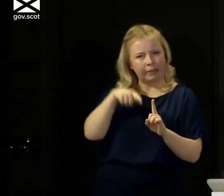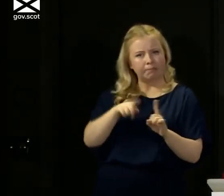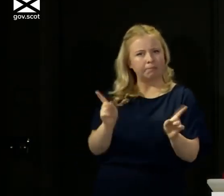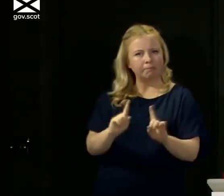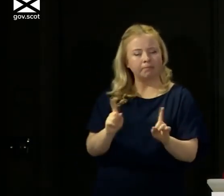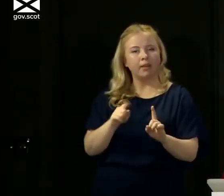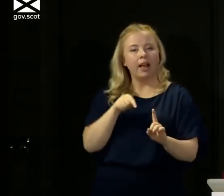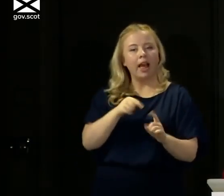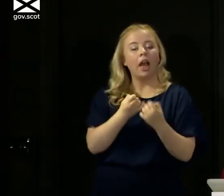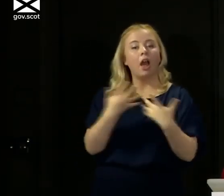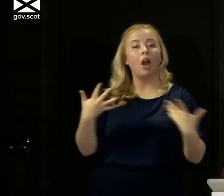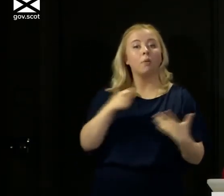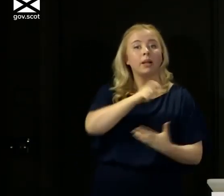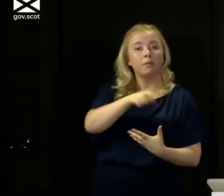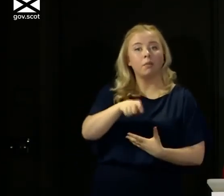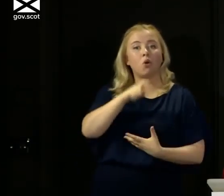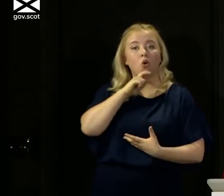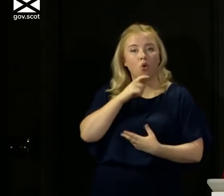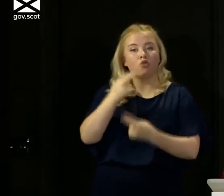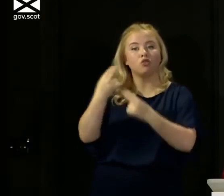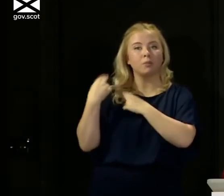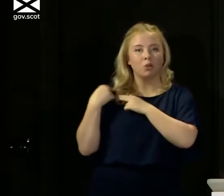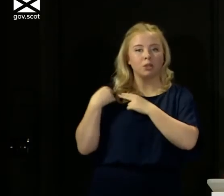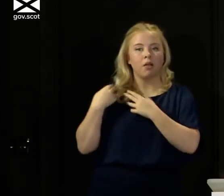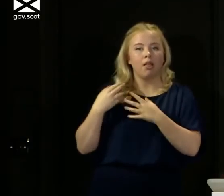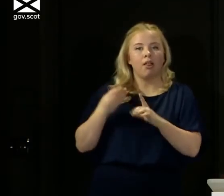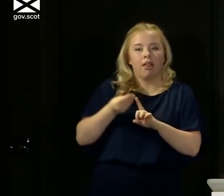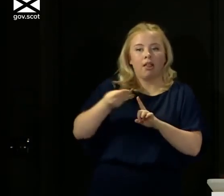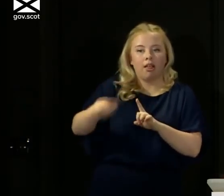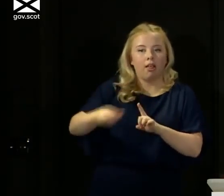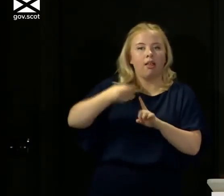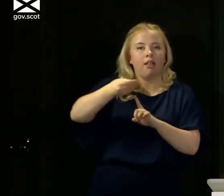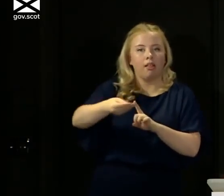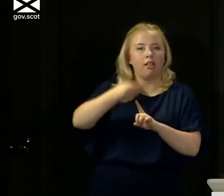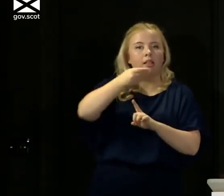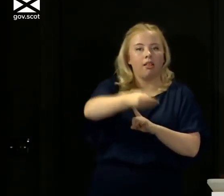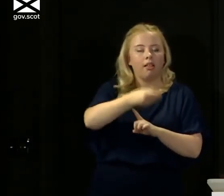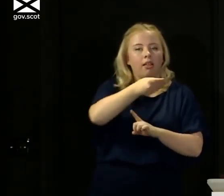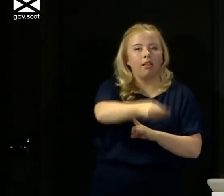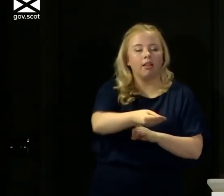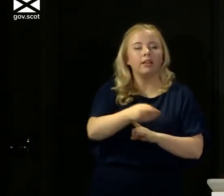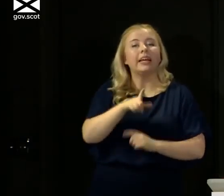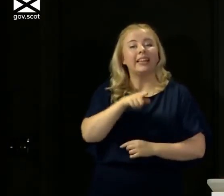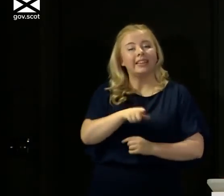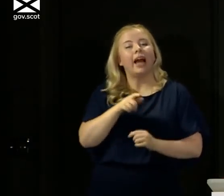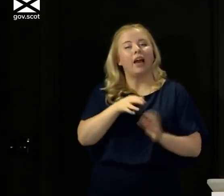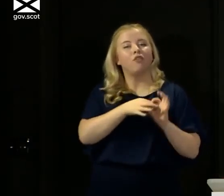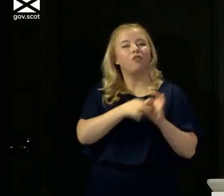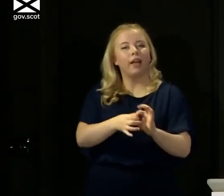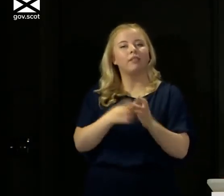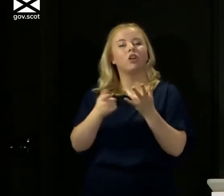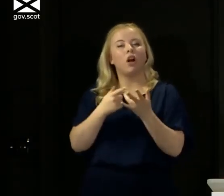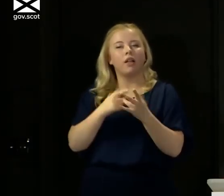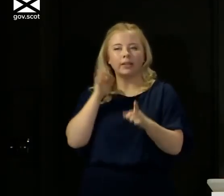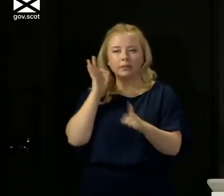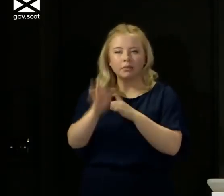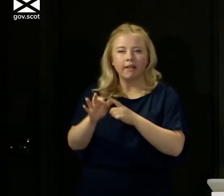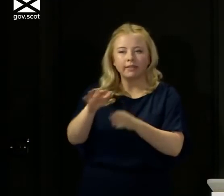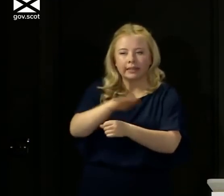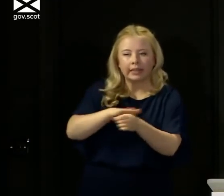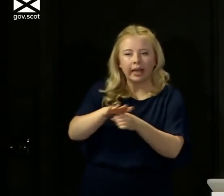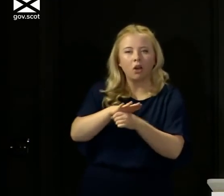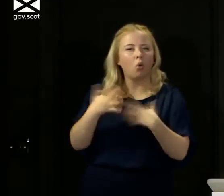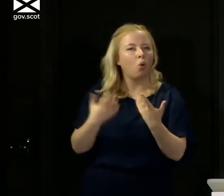people that are responsible for the amount of transmission. And that is very much relevant to other particular settings or